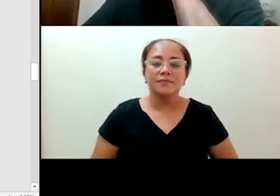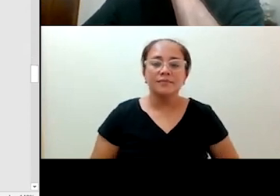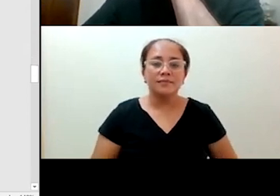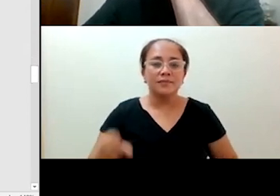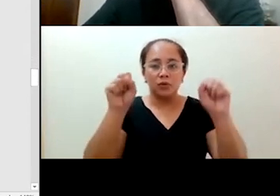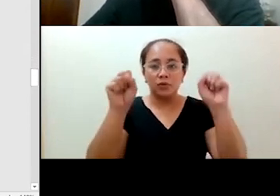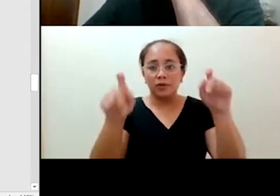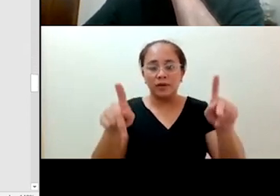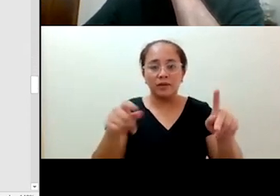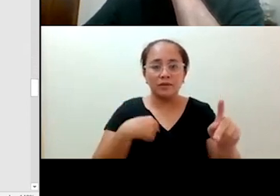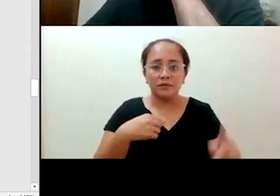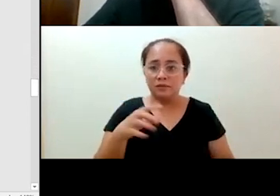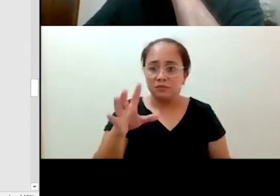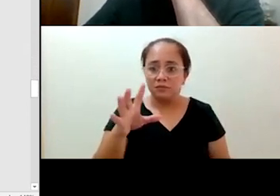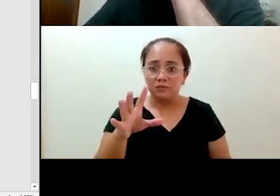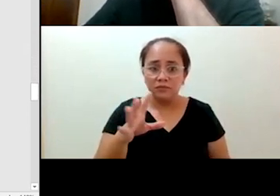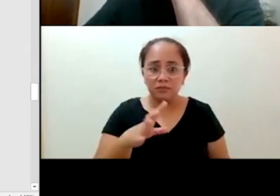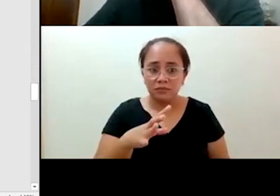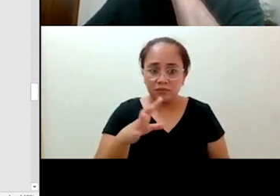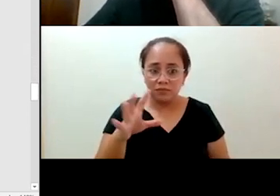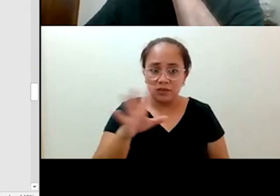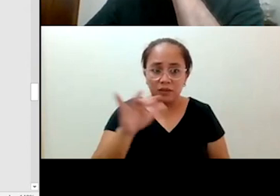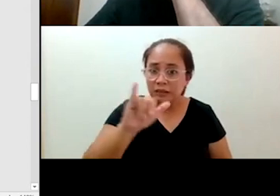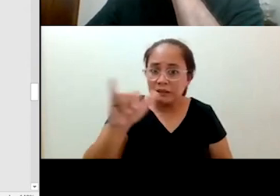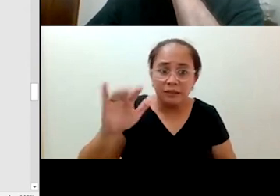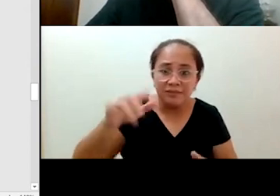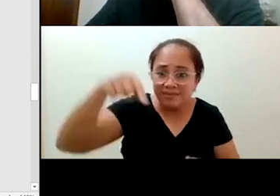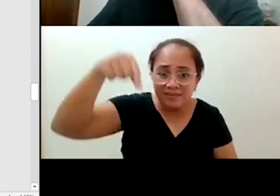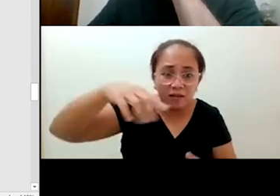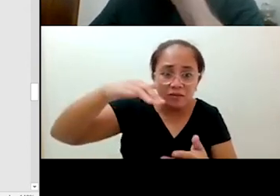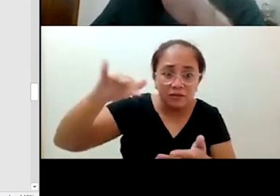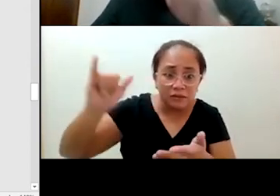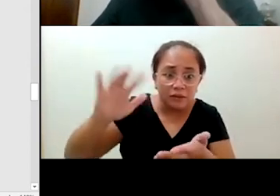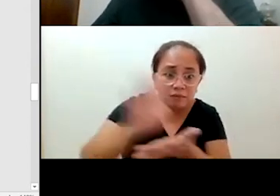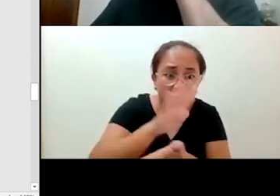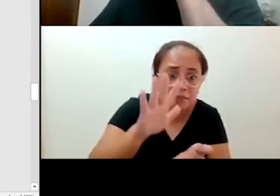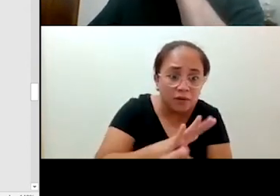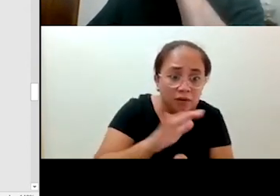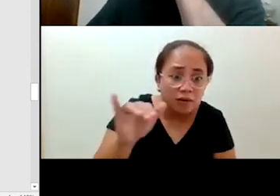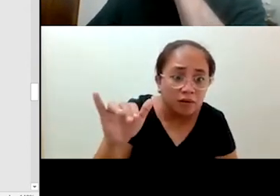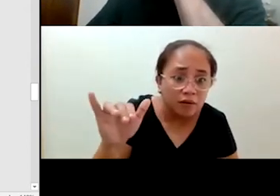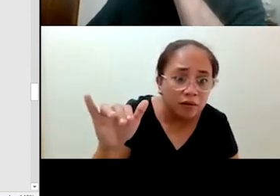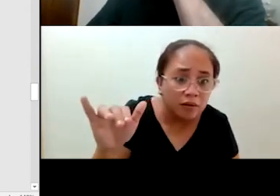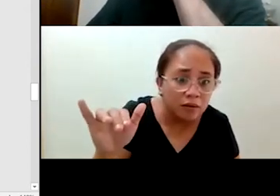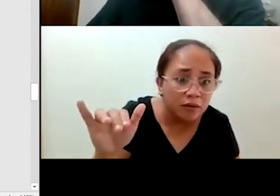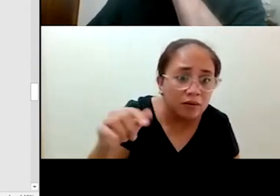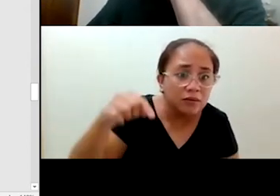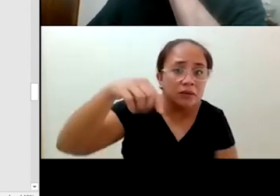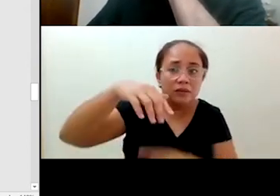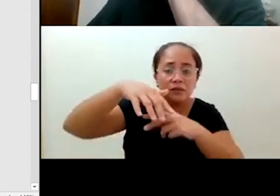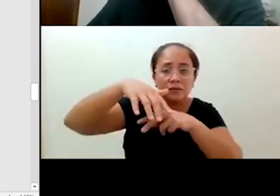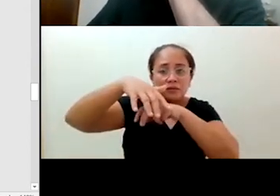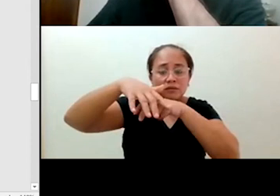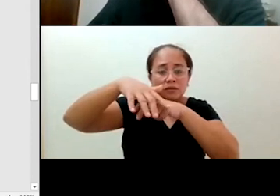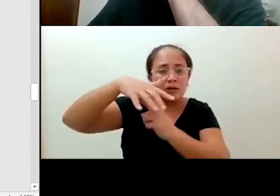Okay, is that also tapered? The one with downward movement, with downward orientation?